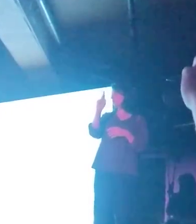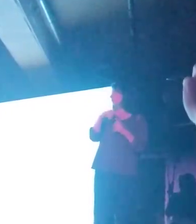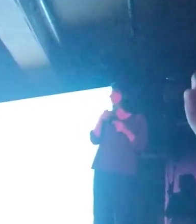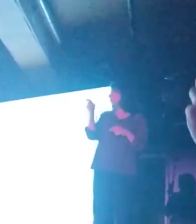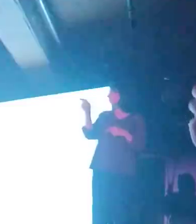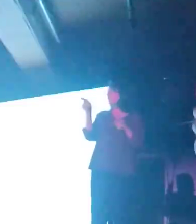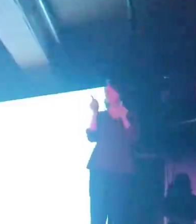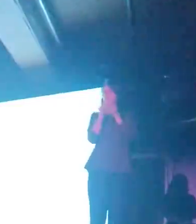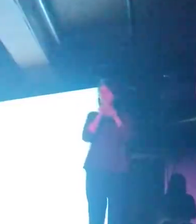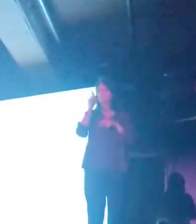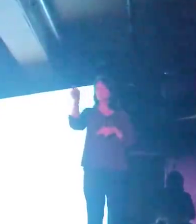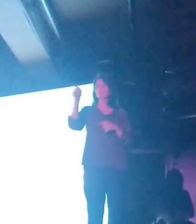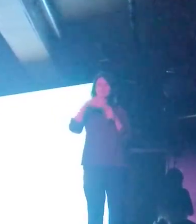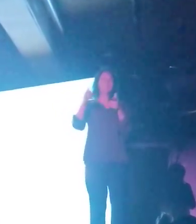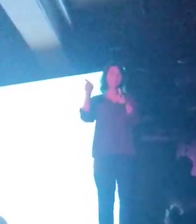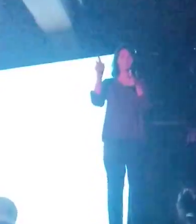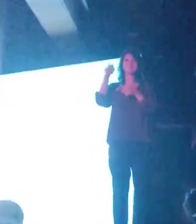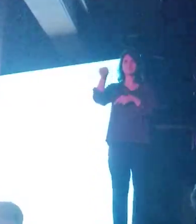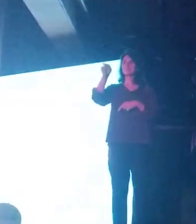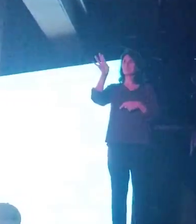flannel, that was cashmere that she did.